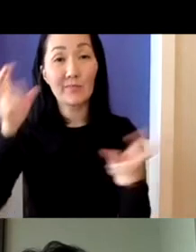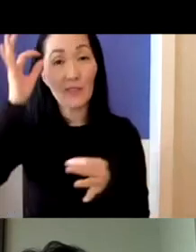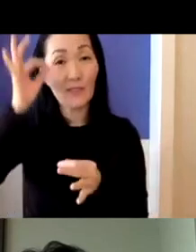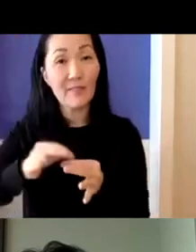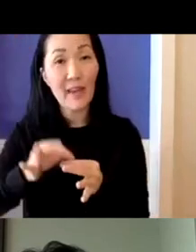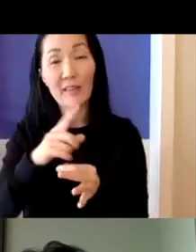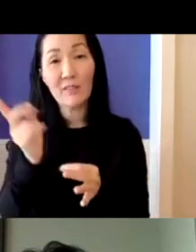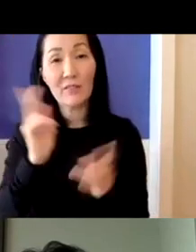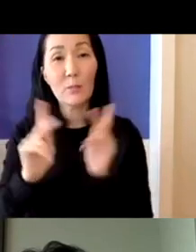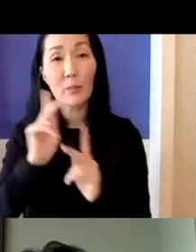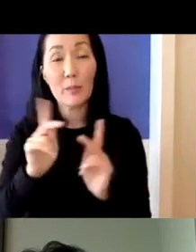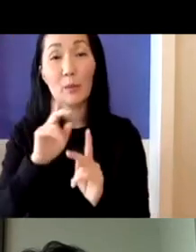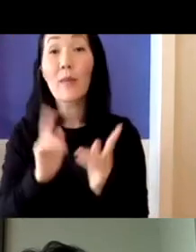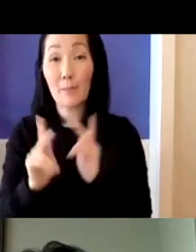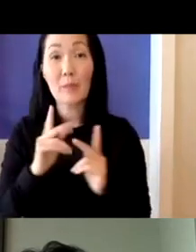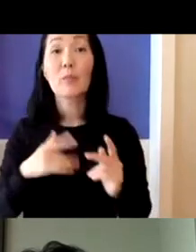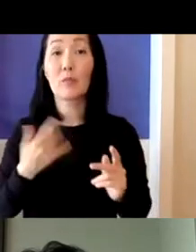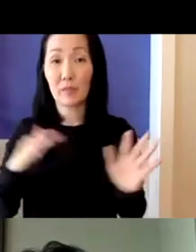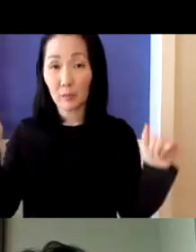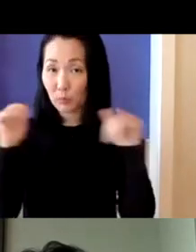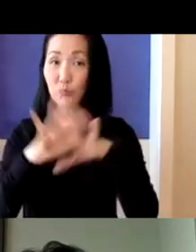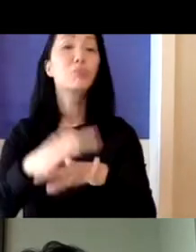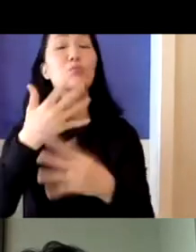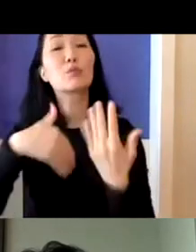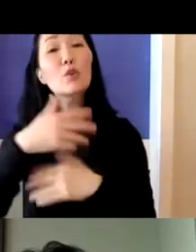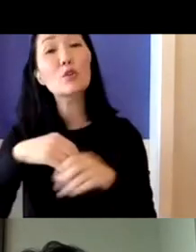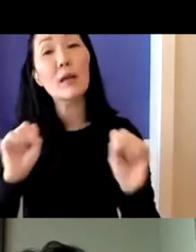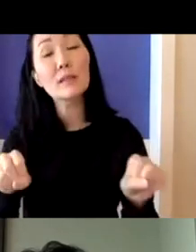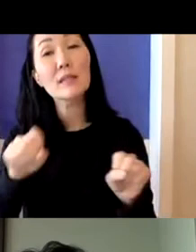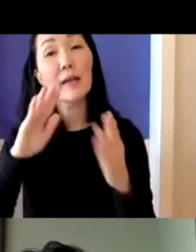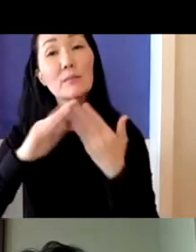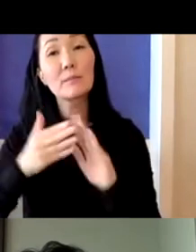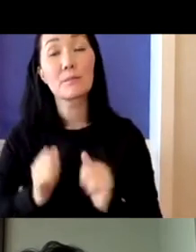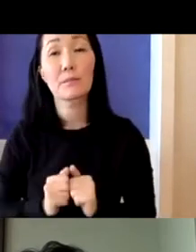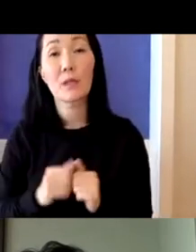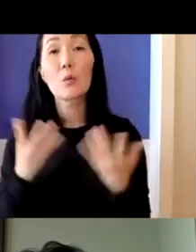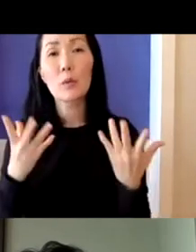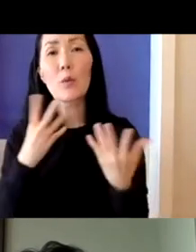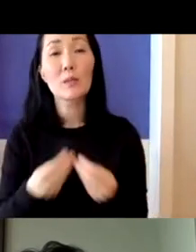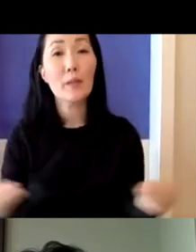and make sure that's done in a way that's ends up more inclusive rather than less inclusive?